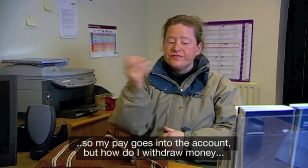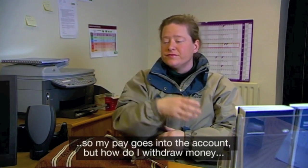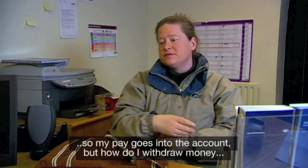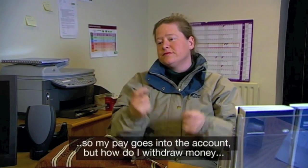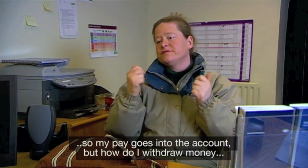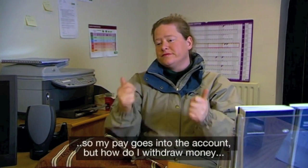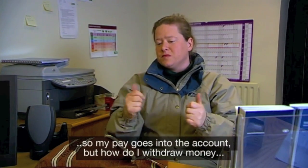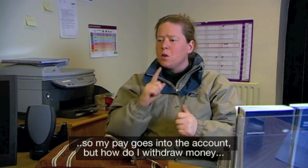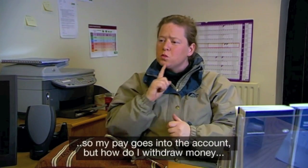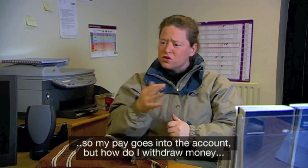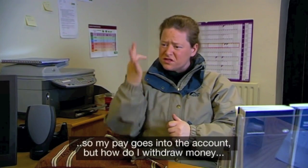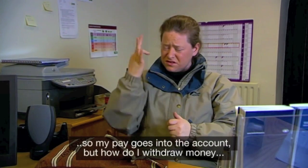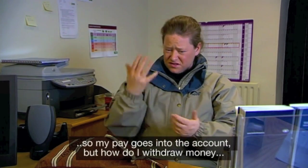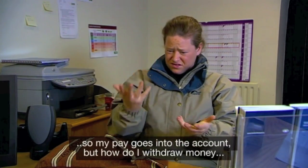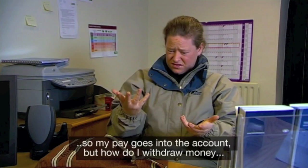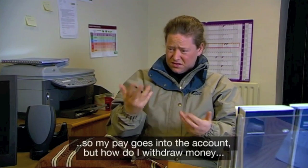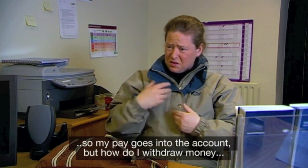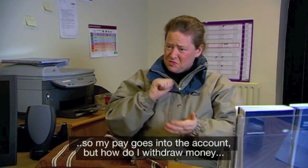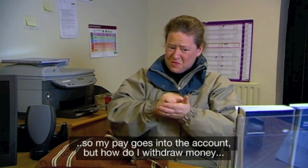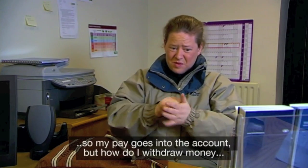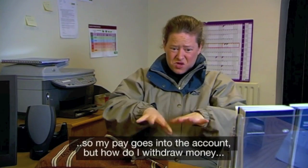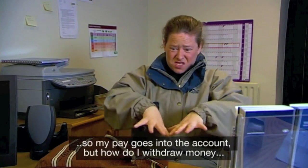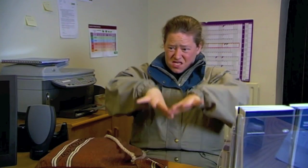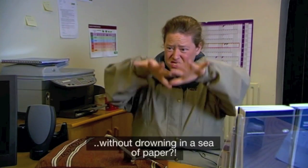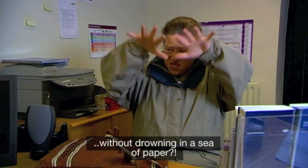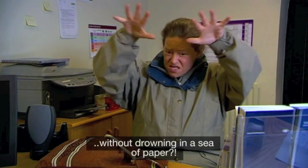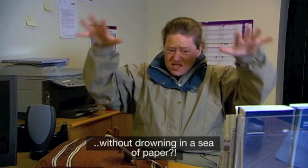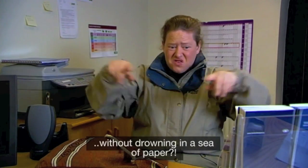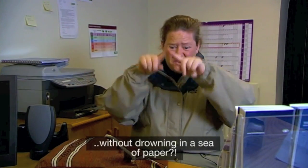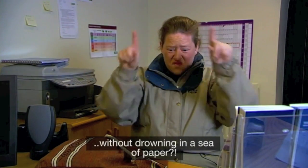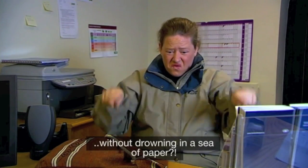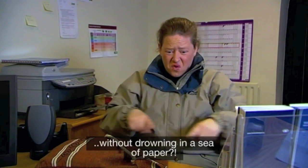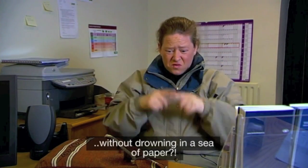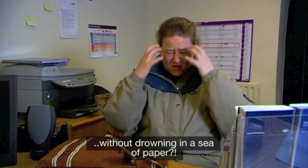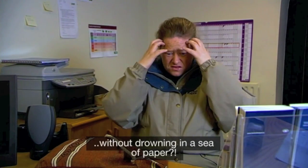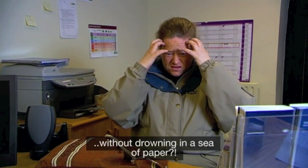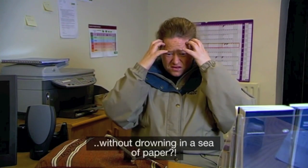account. But how do I withdraw money without drowning in a sea of paper?